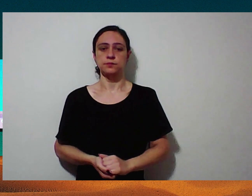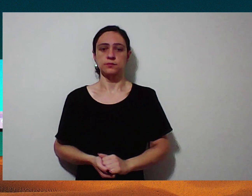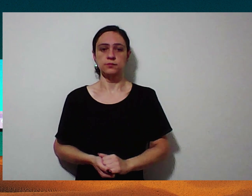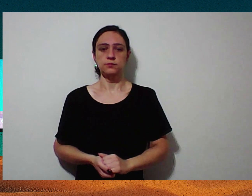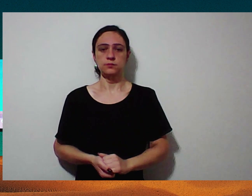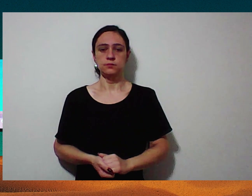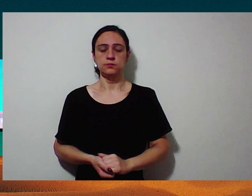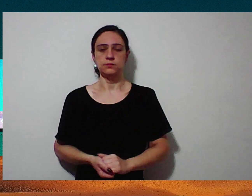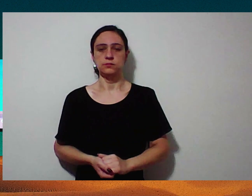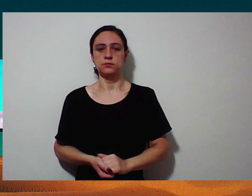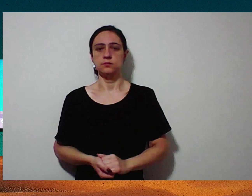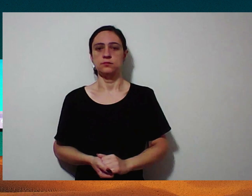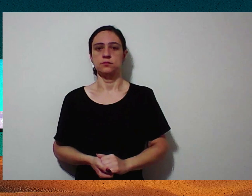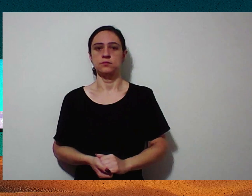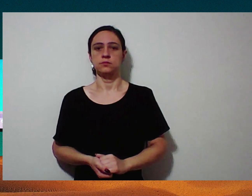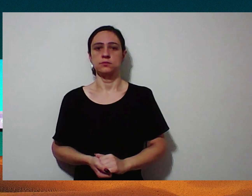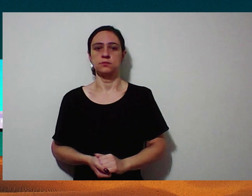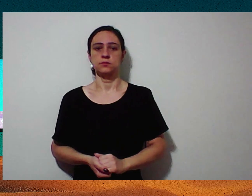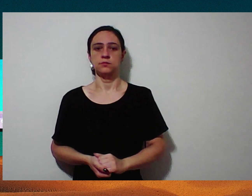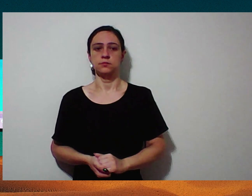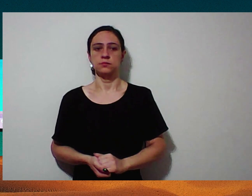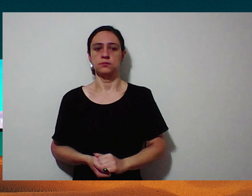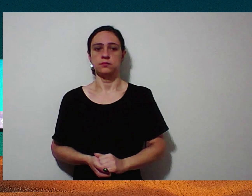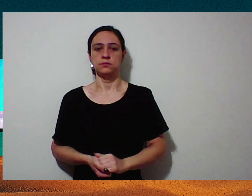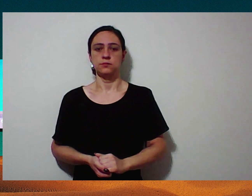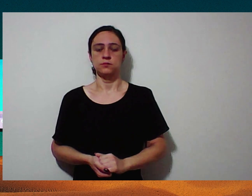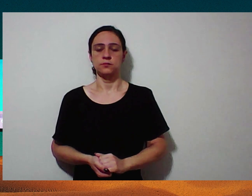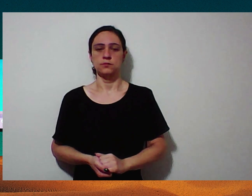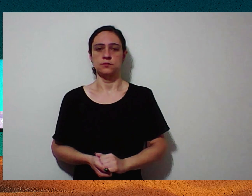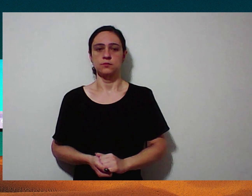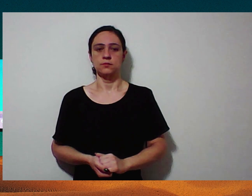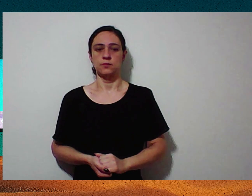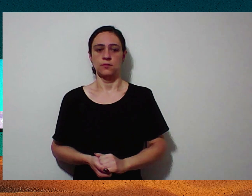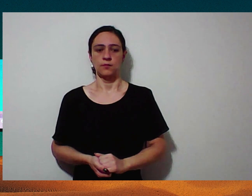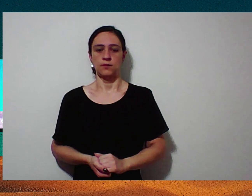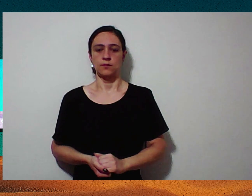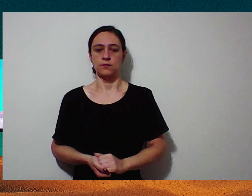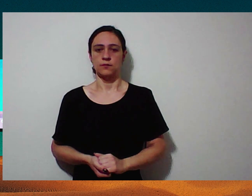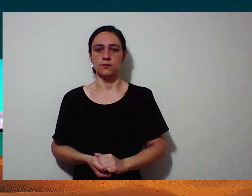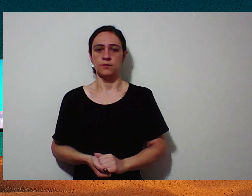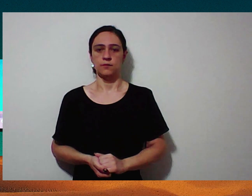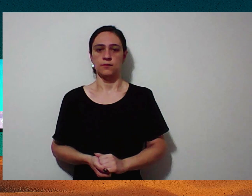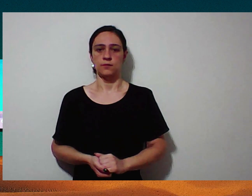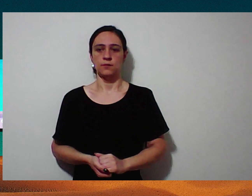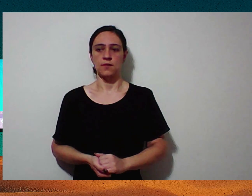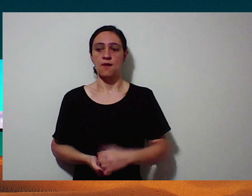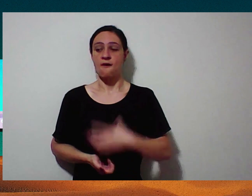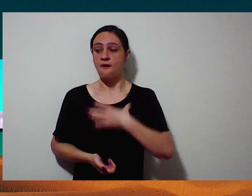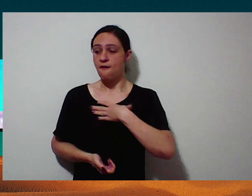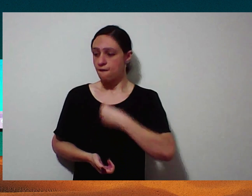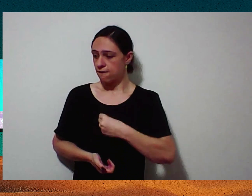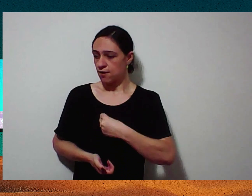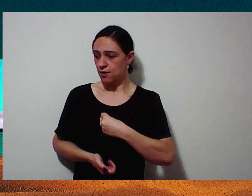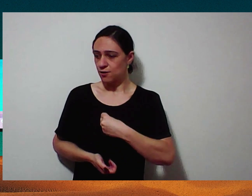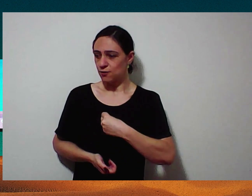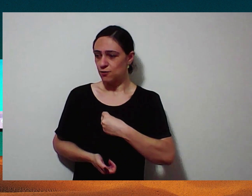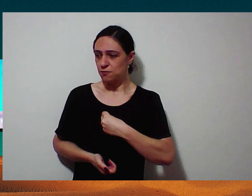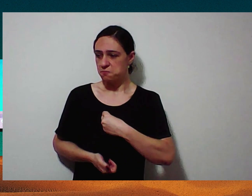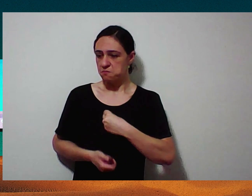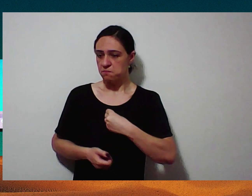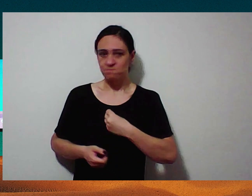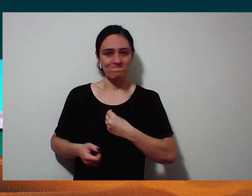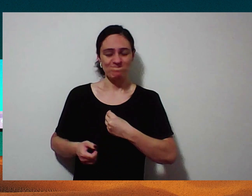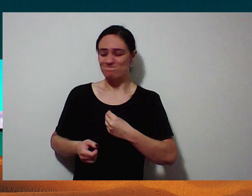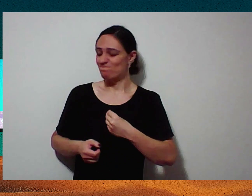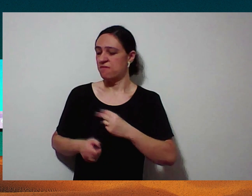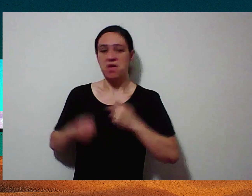I say to you, que o Filho nada pode fazer de si mesmo, senão